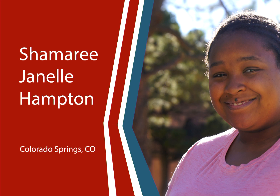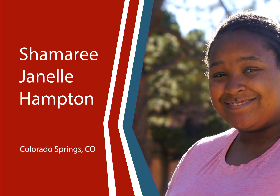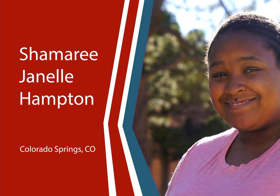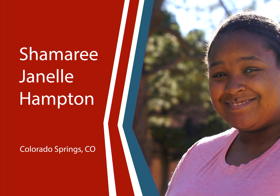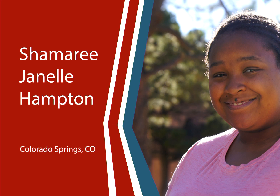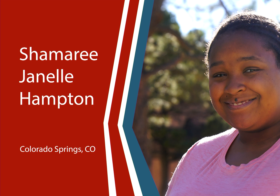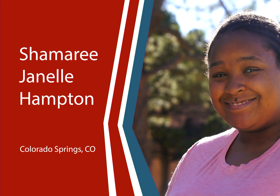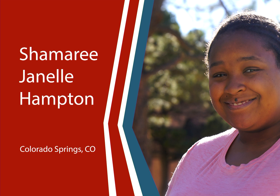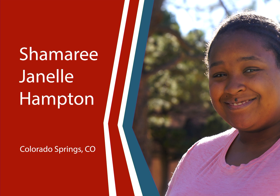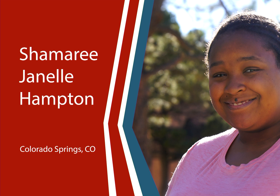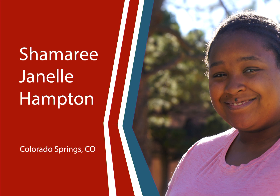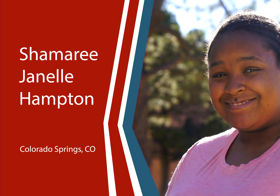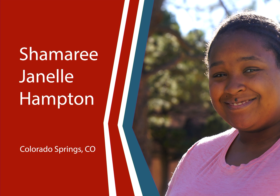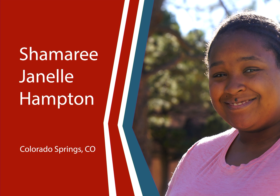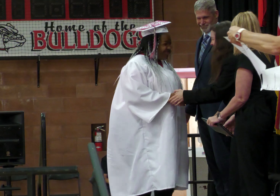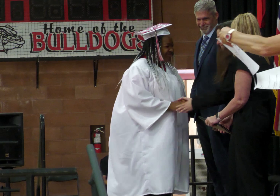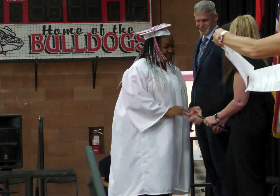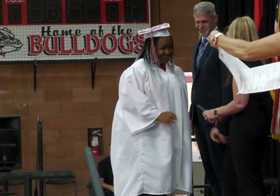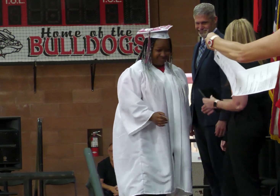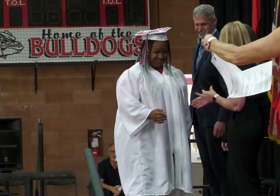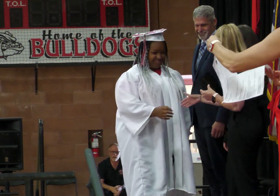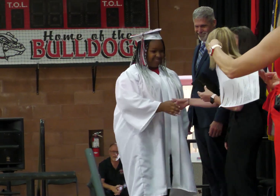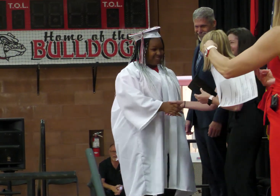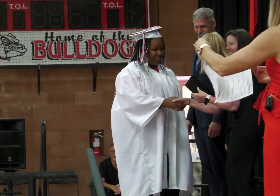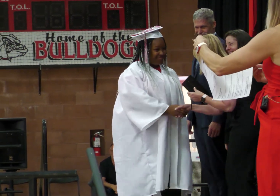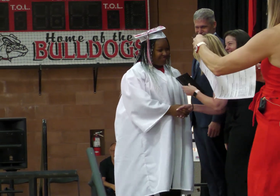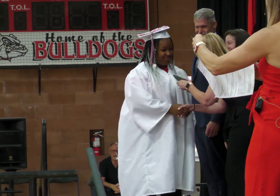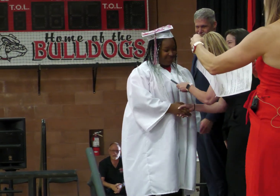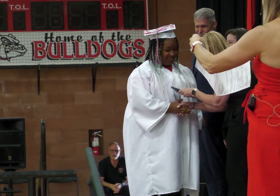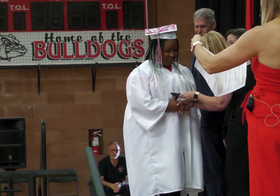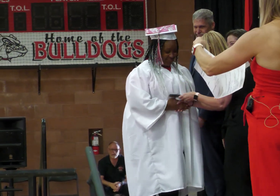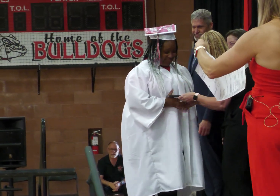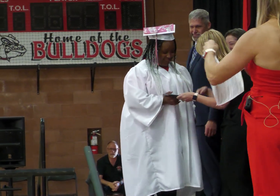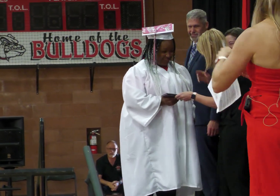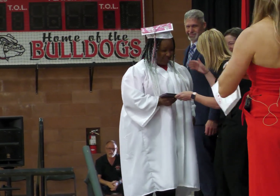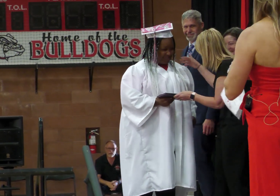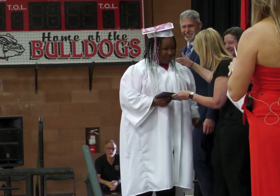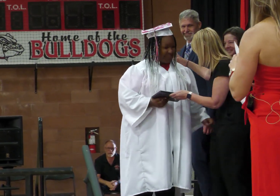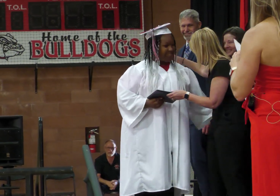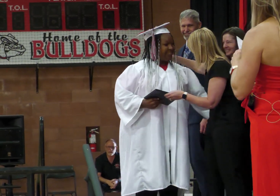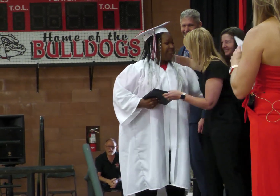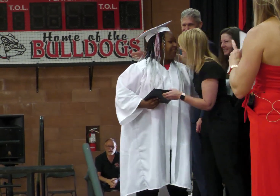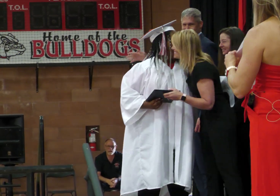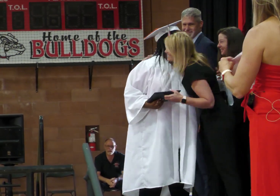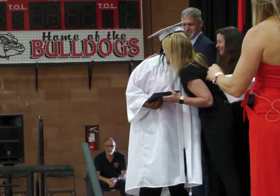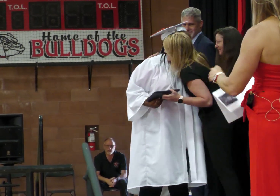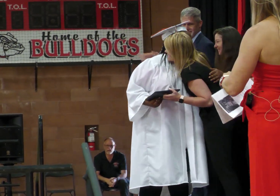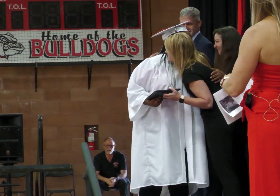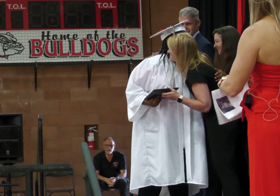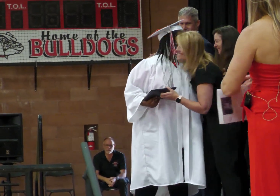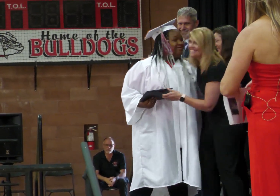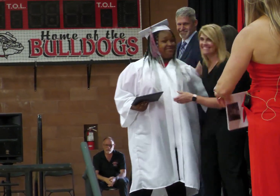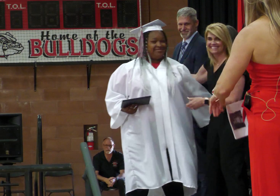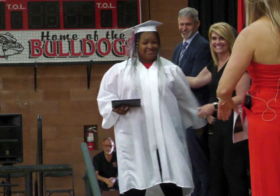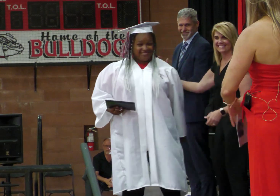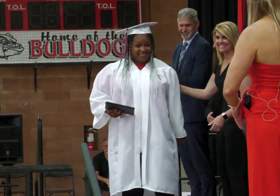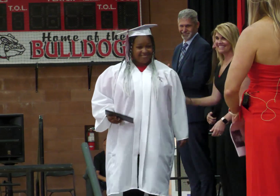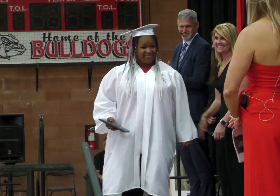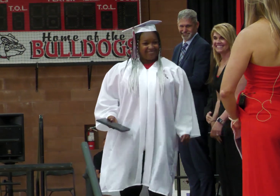She's shaking the hands of Miss Ida Wildine, Miss Tara Spangler, giving her a big hug, accepting her